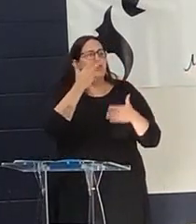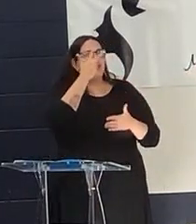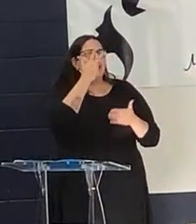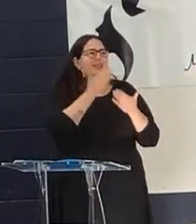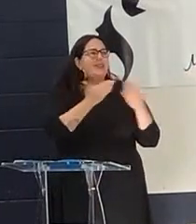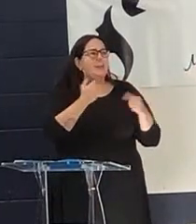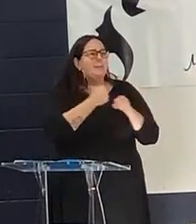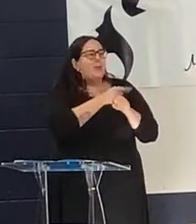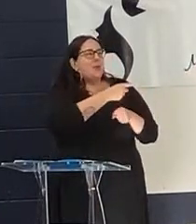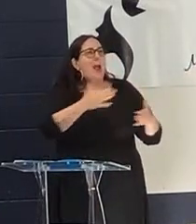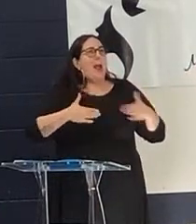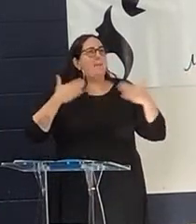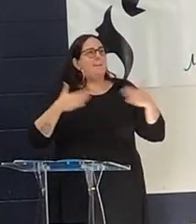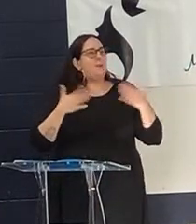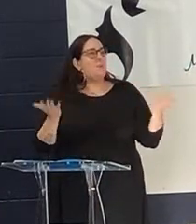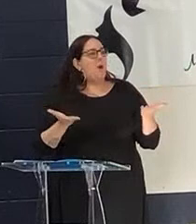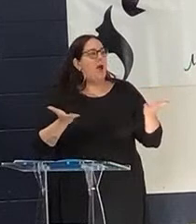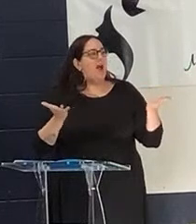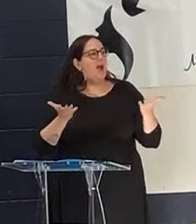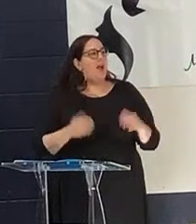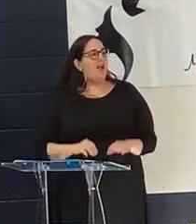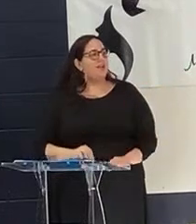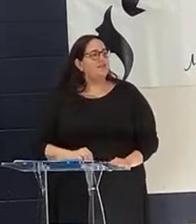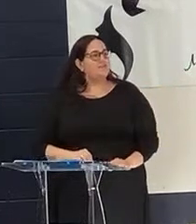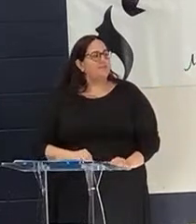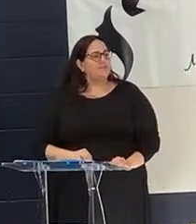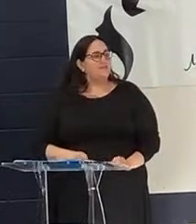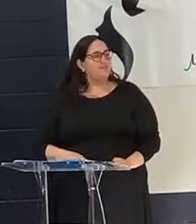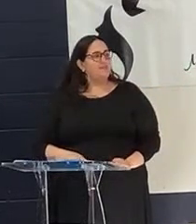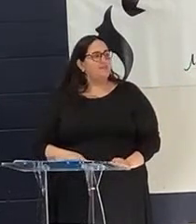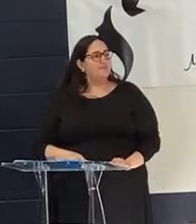you explain to us three things that make you most happy?